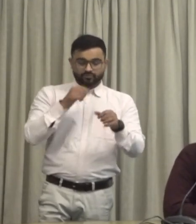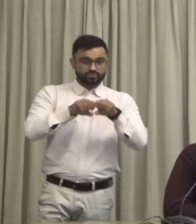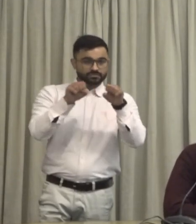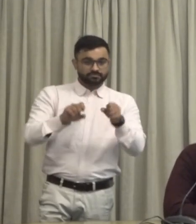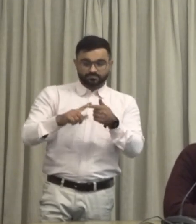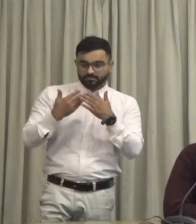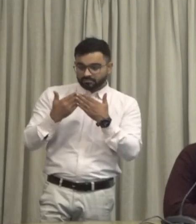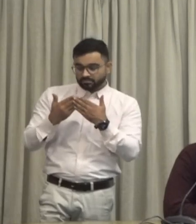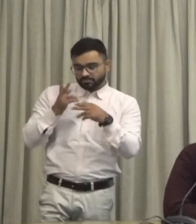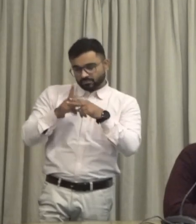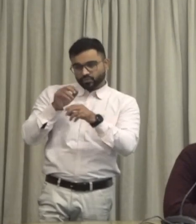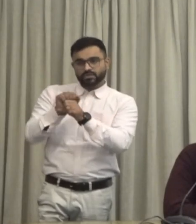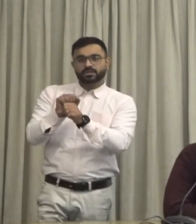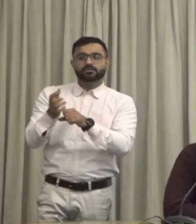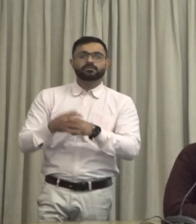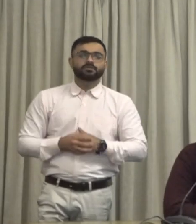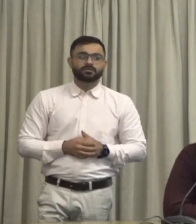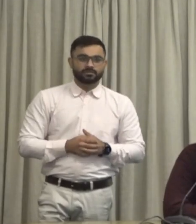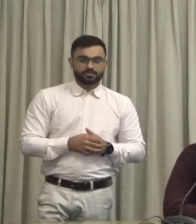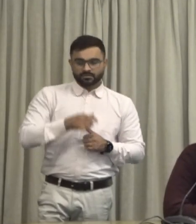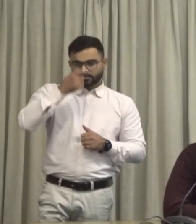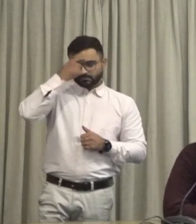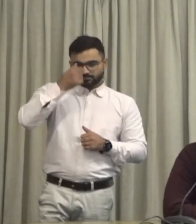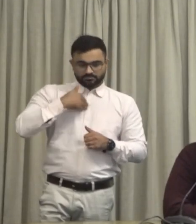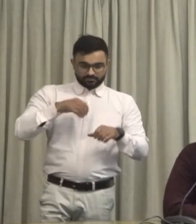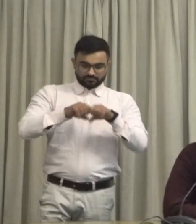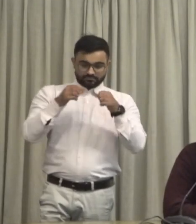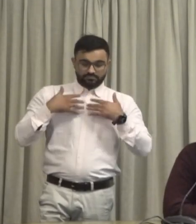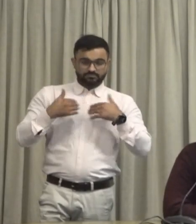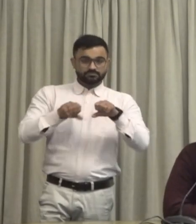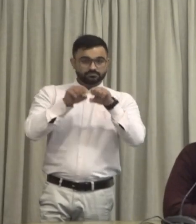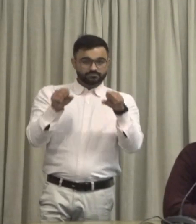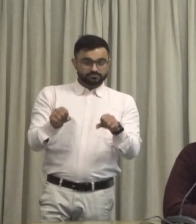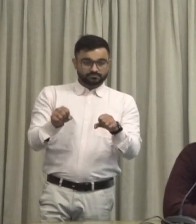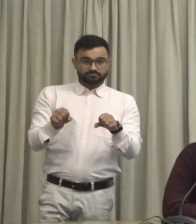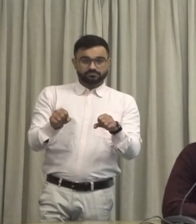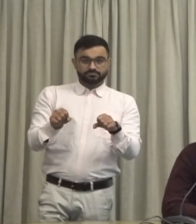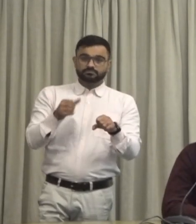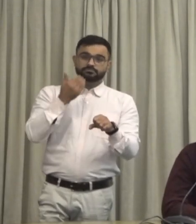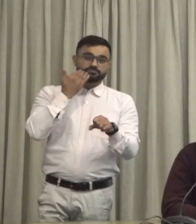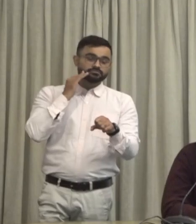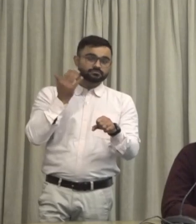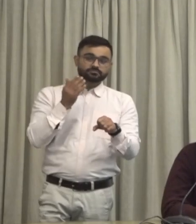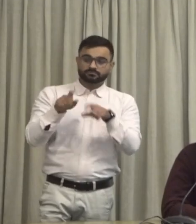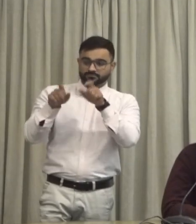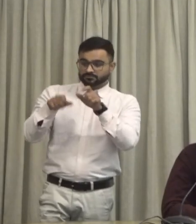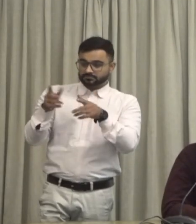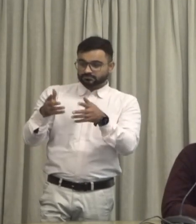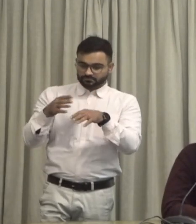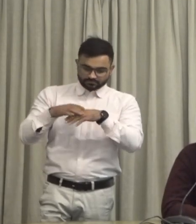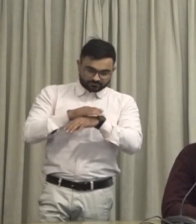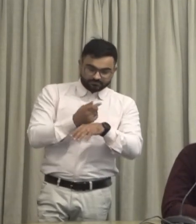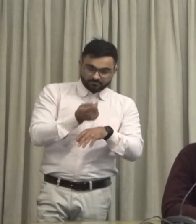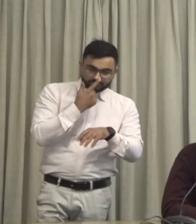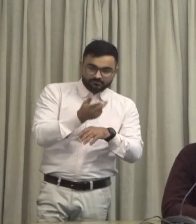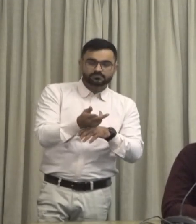the education system is at fault. And the problem in our health system also is that when somebody is diagnosed with a